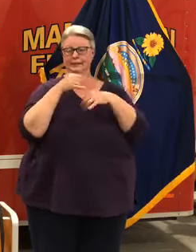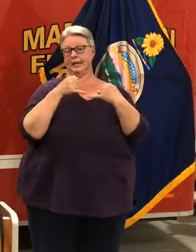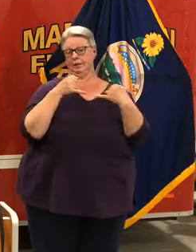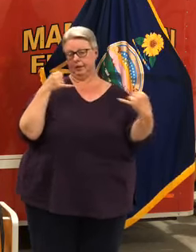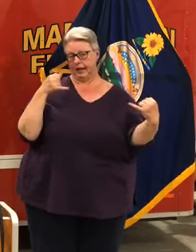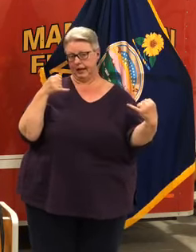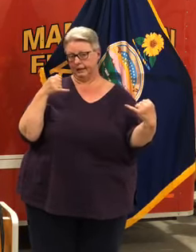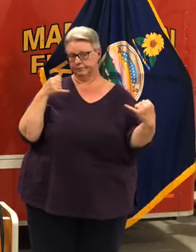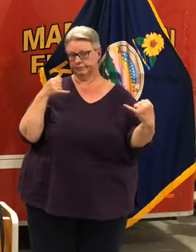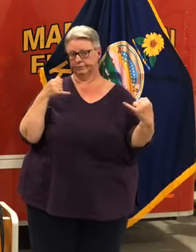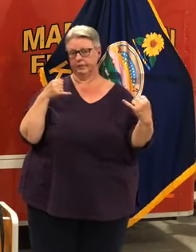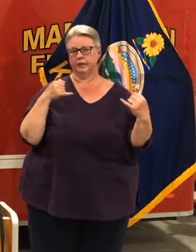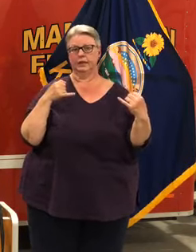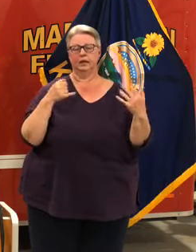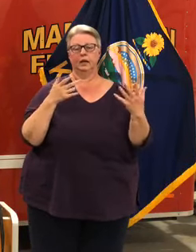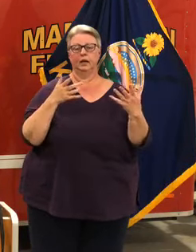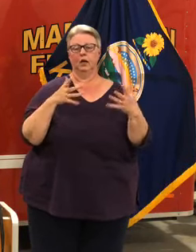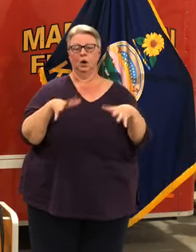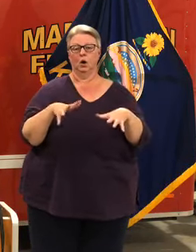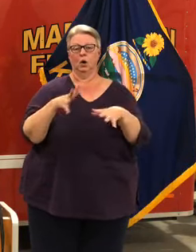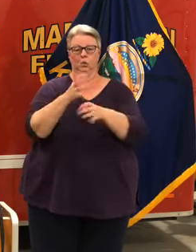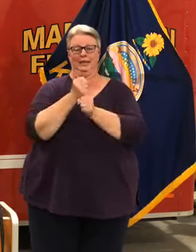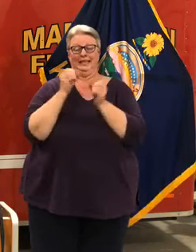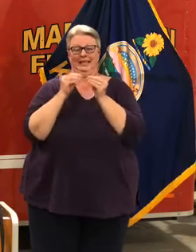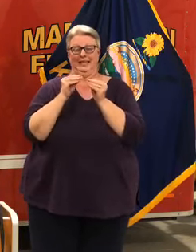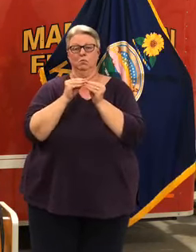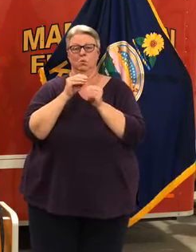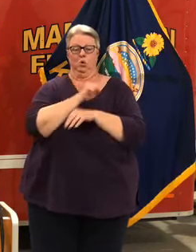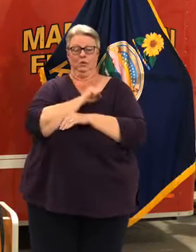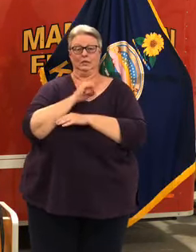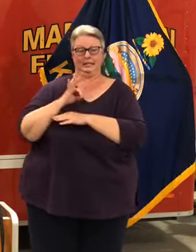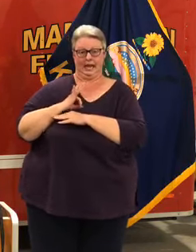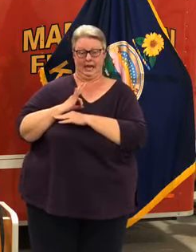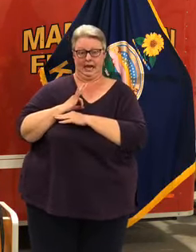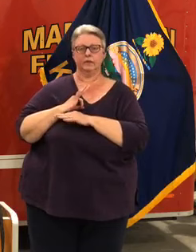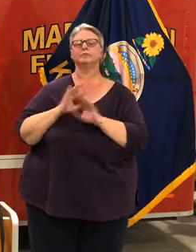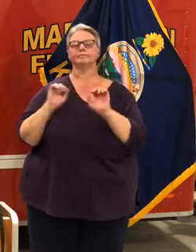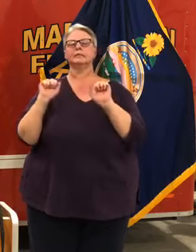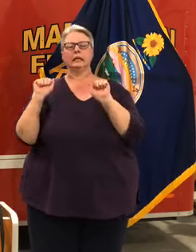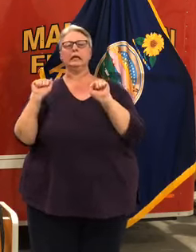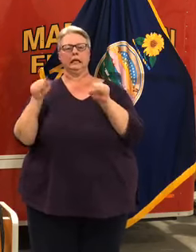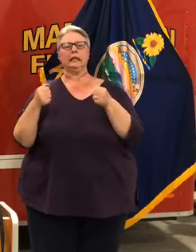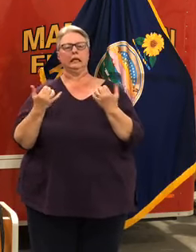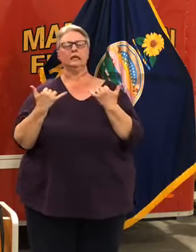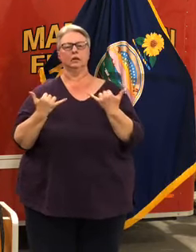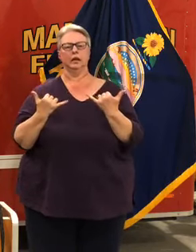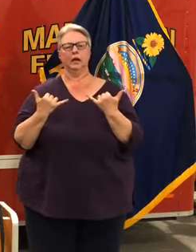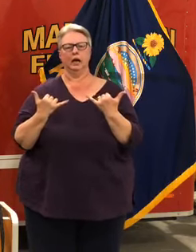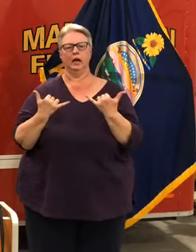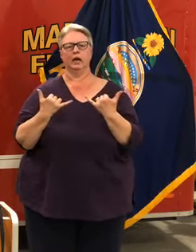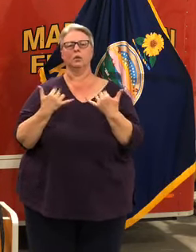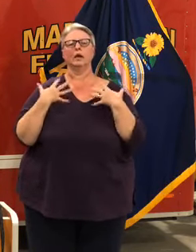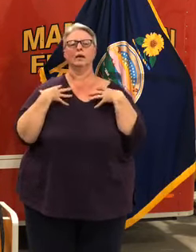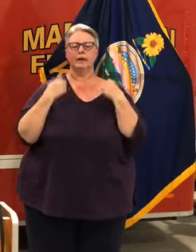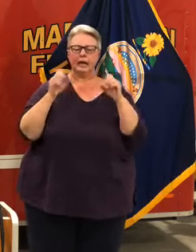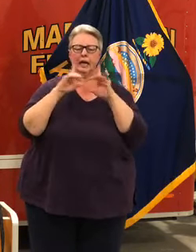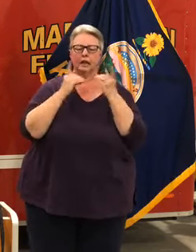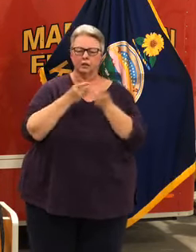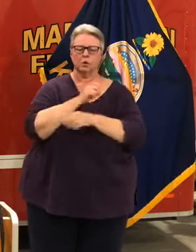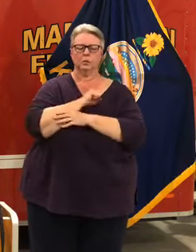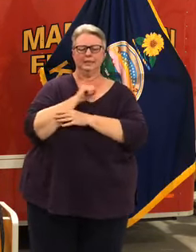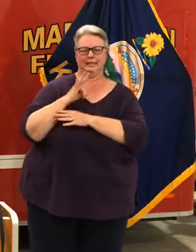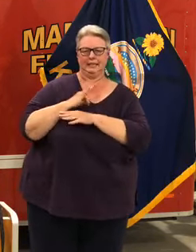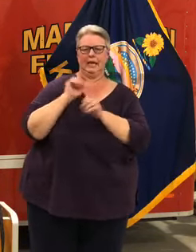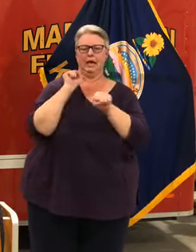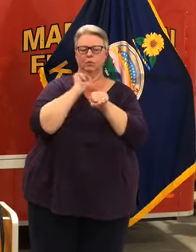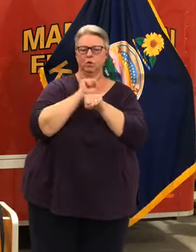and are we seeking more staff to make that go quicker? And yes, that's actually being done right now. We have health department staff working on that, as